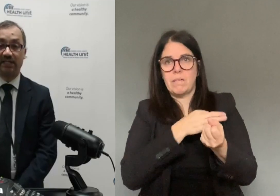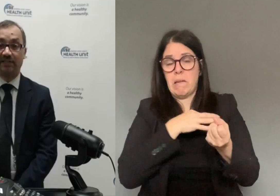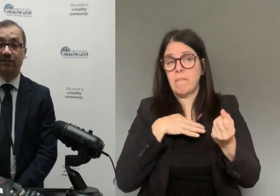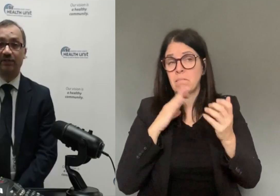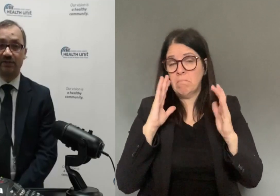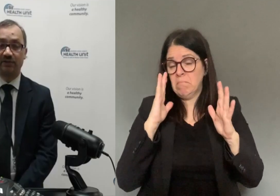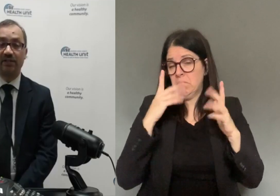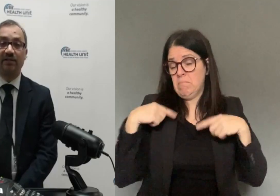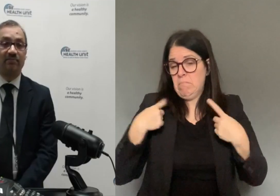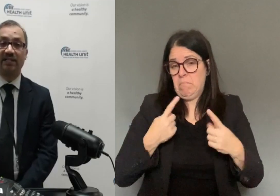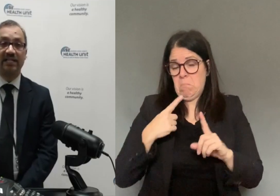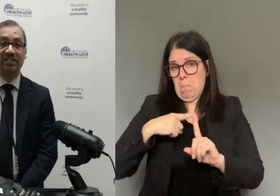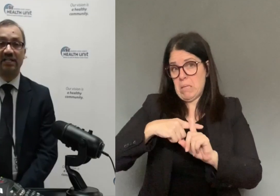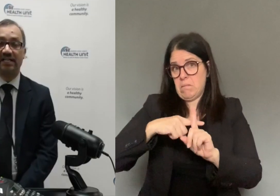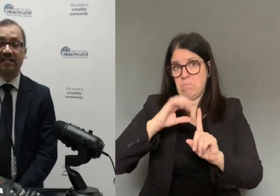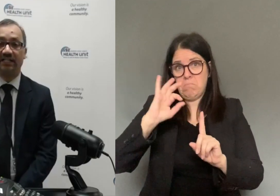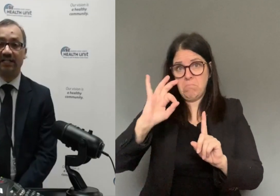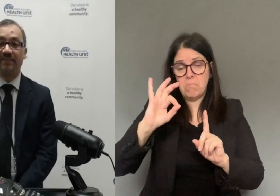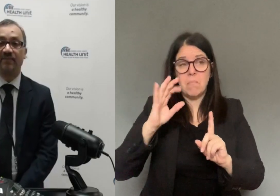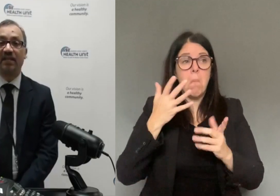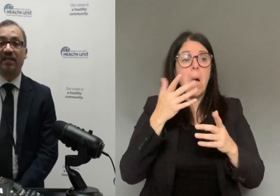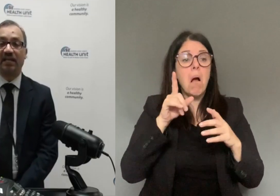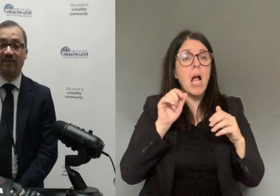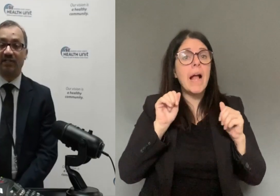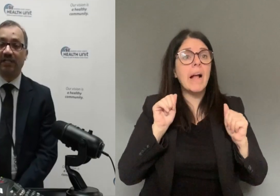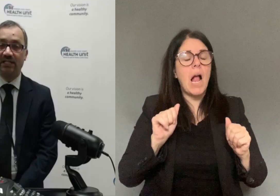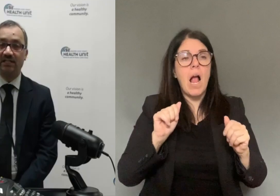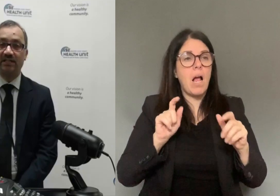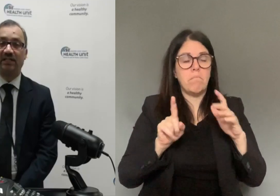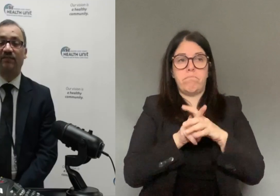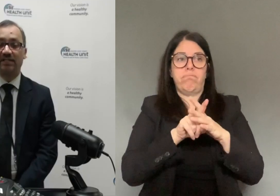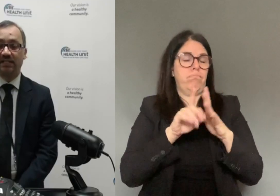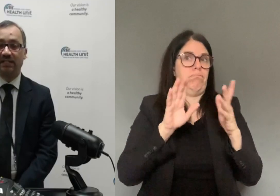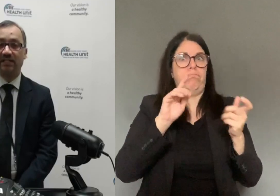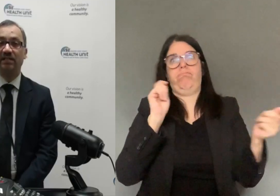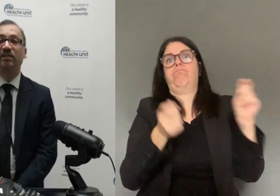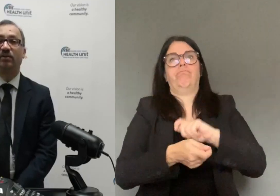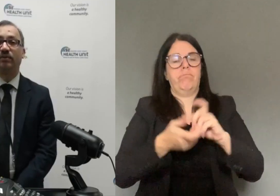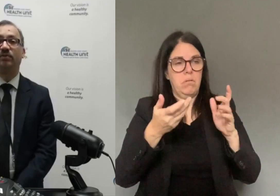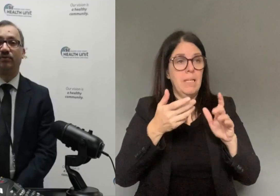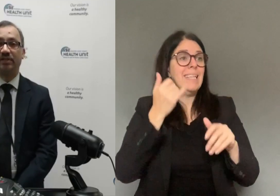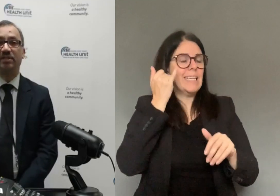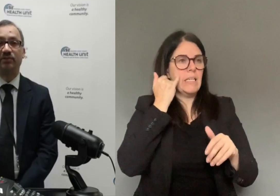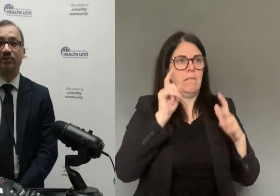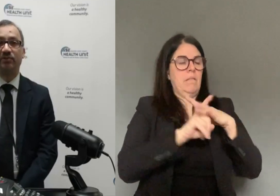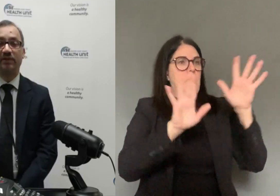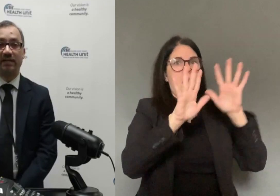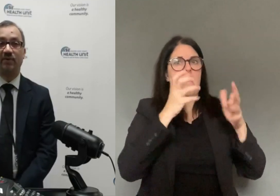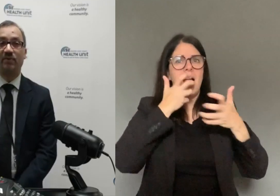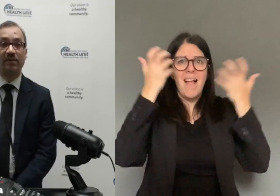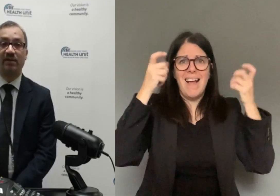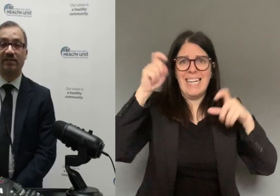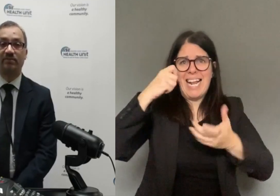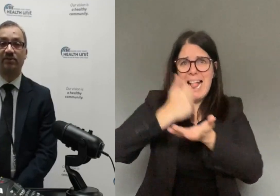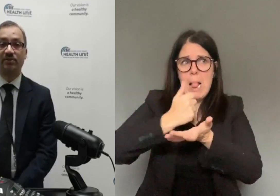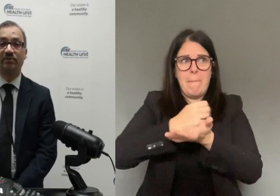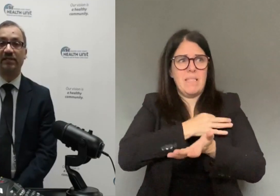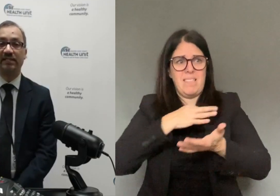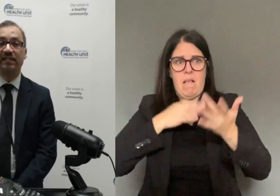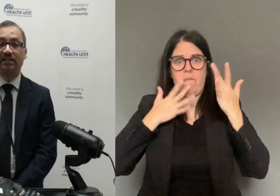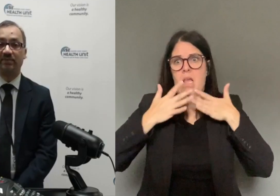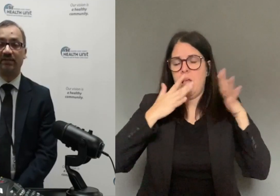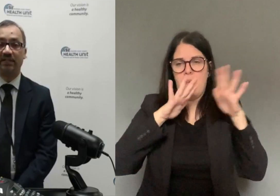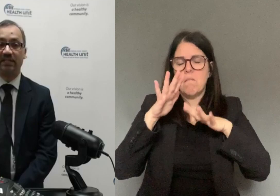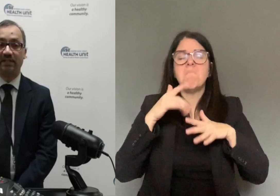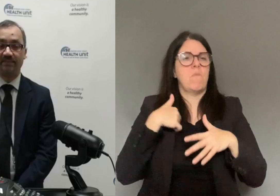it looks good, but it can change any day. If it changes, if it's needed, we will reach out to everyone possible to get